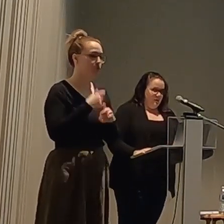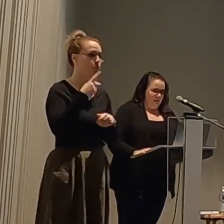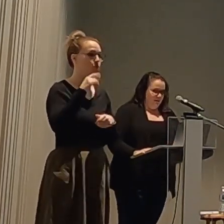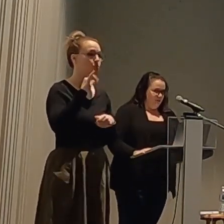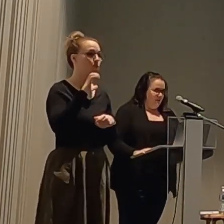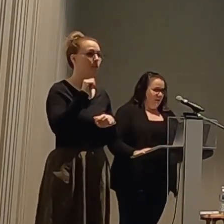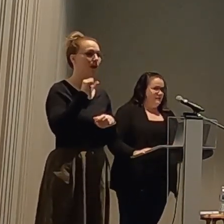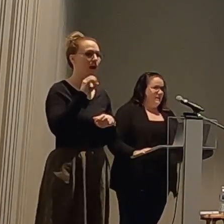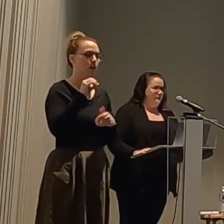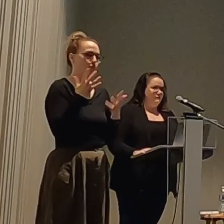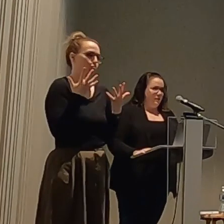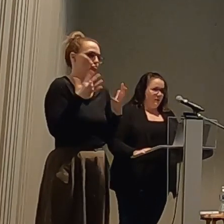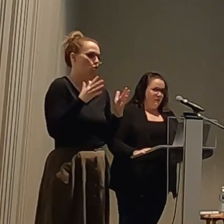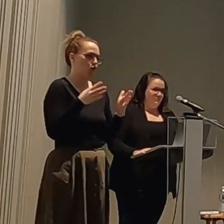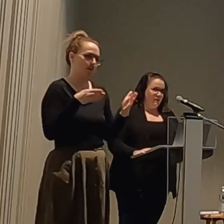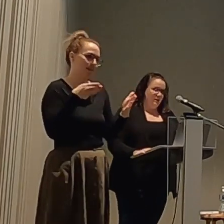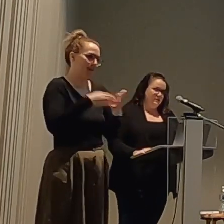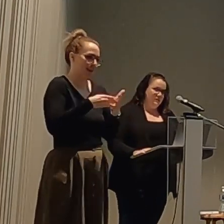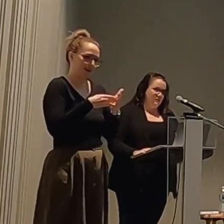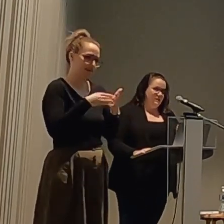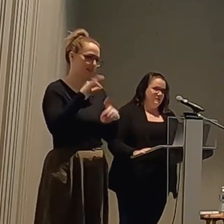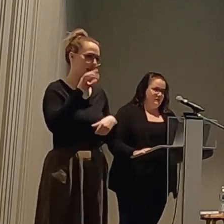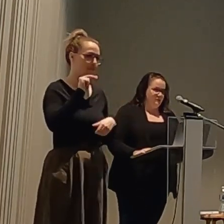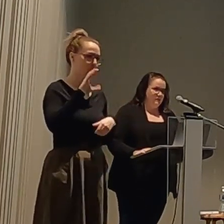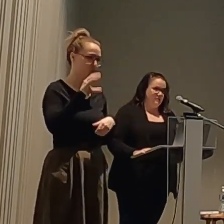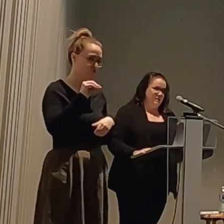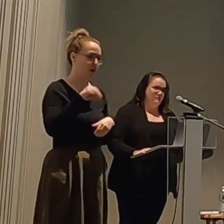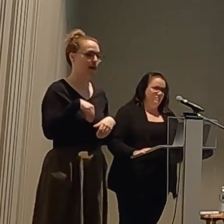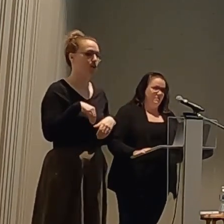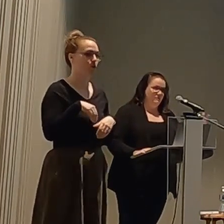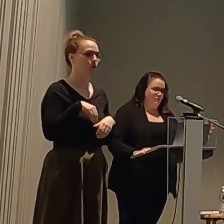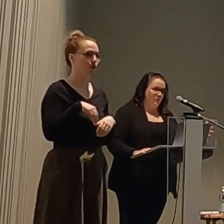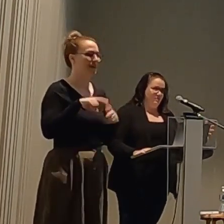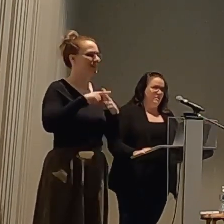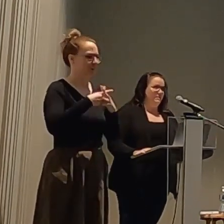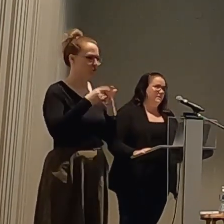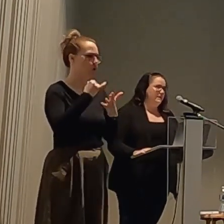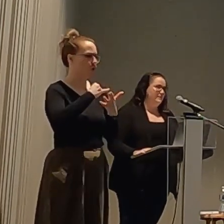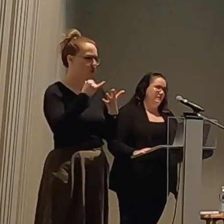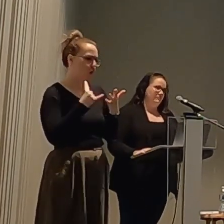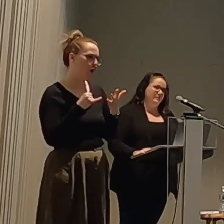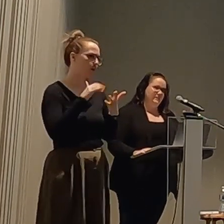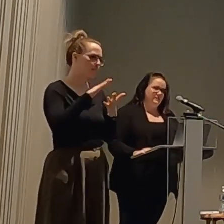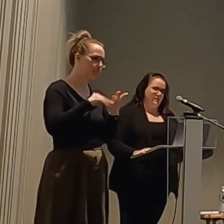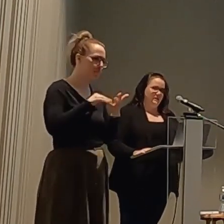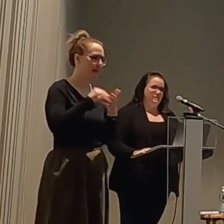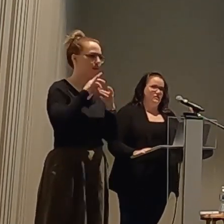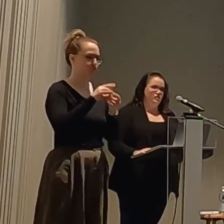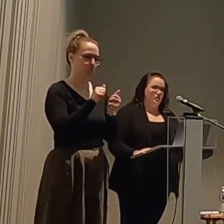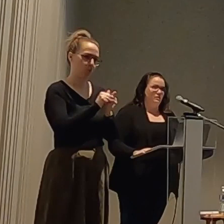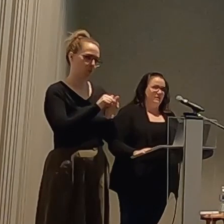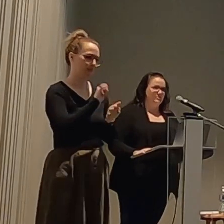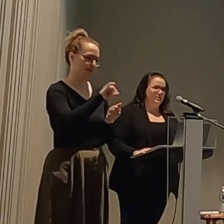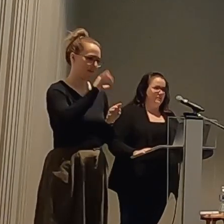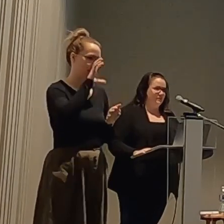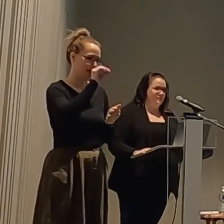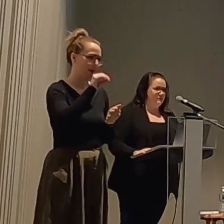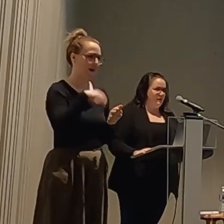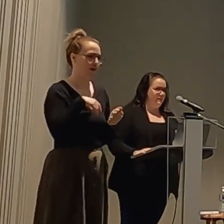already very anti-Franco, and he started a series even before the bombing that really started